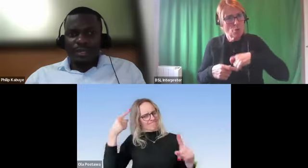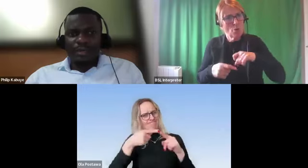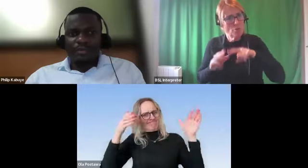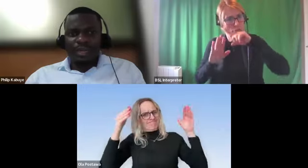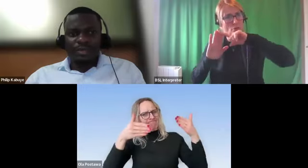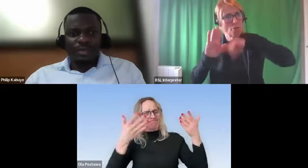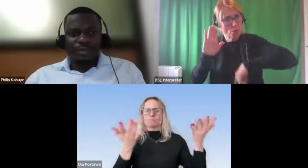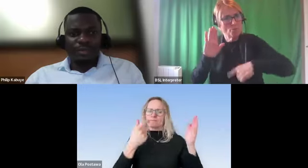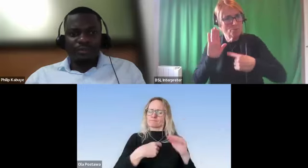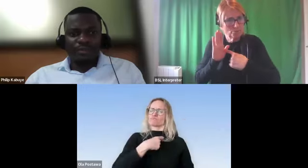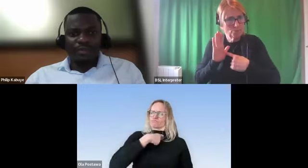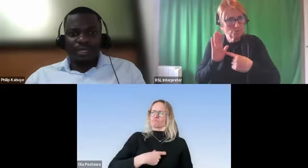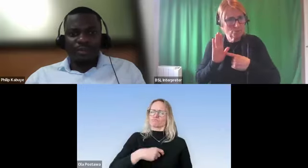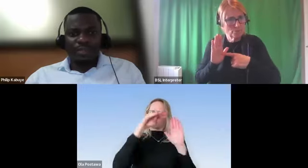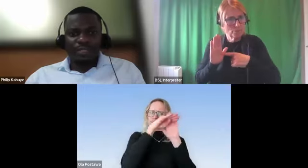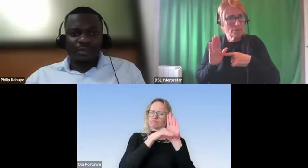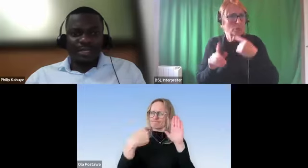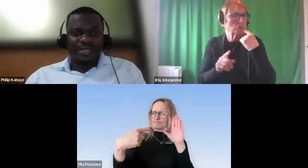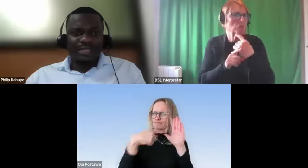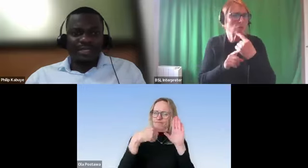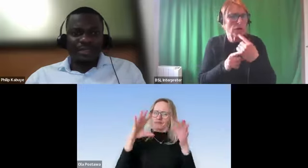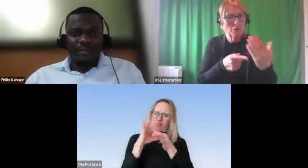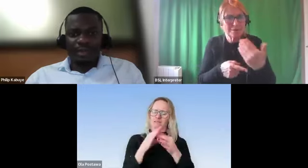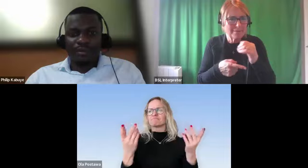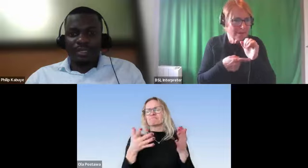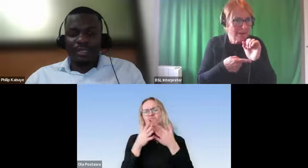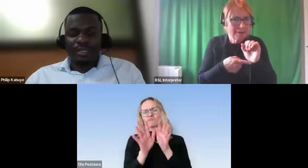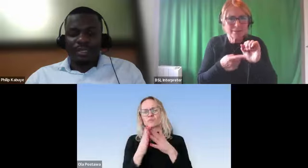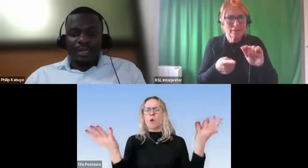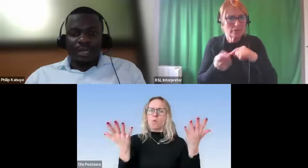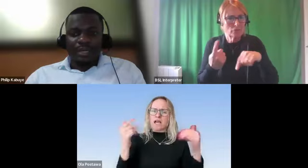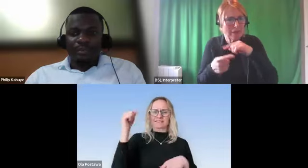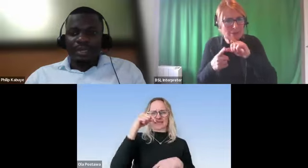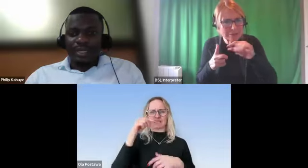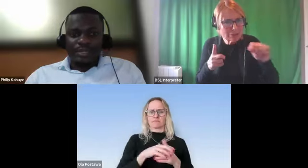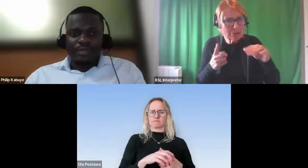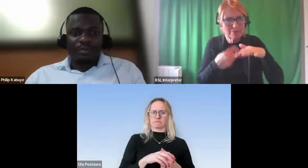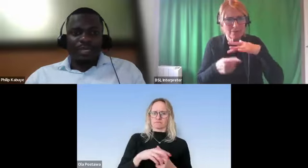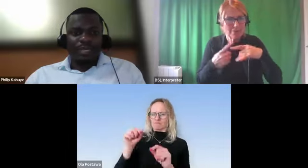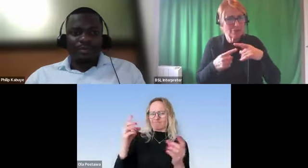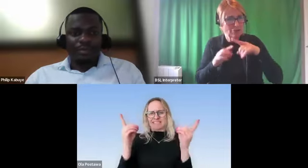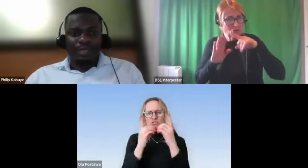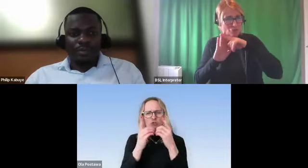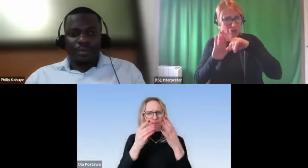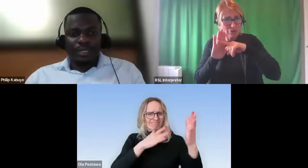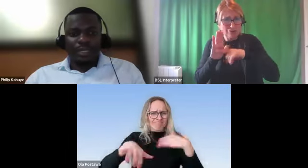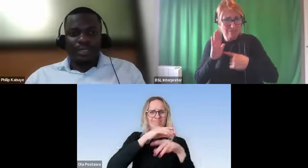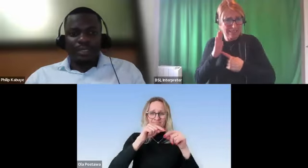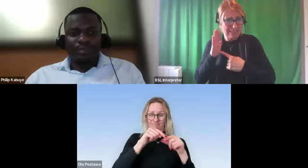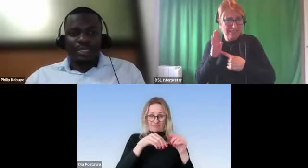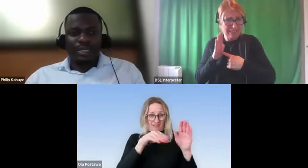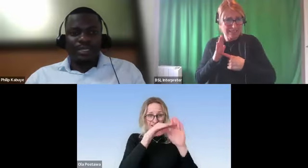legislations. As we know, if we're talking about safeguarding the digital environment, the regulations play a very big